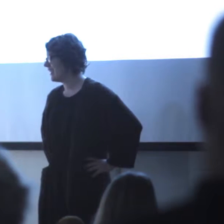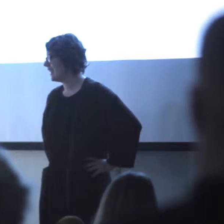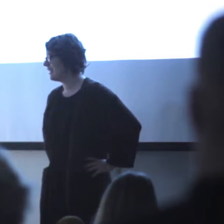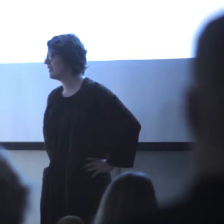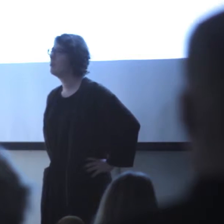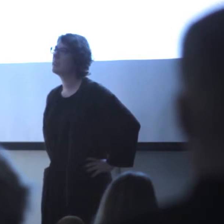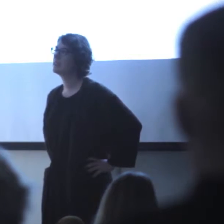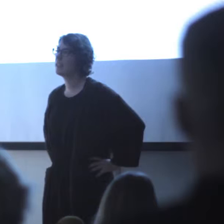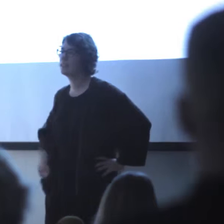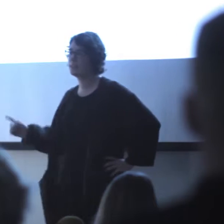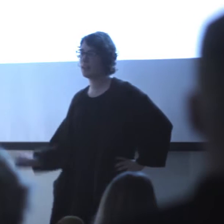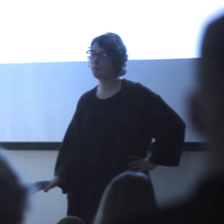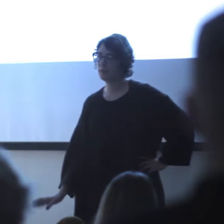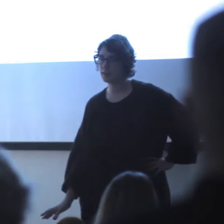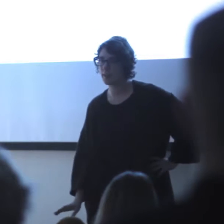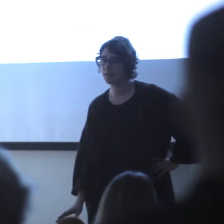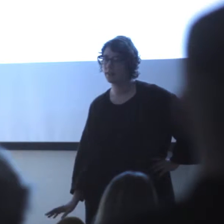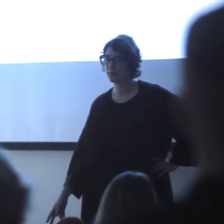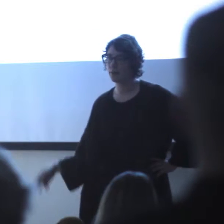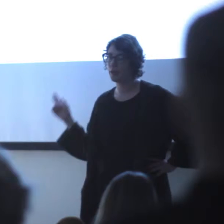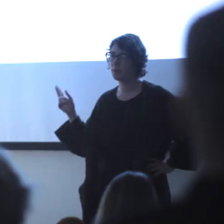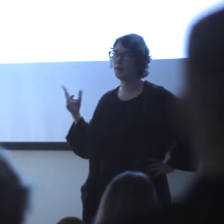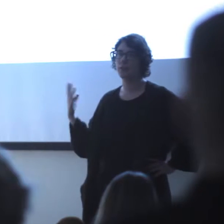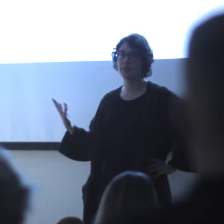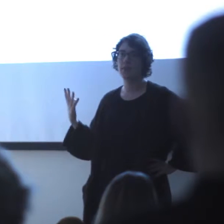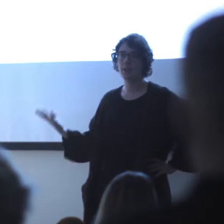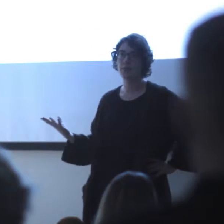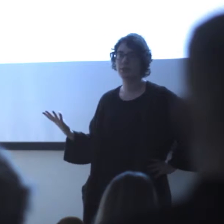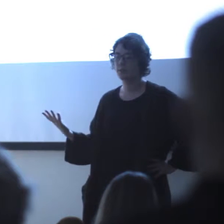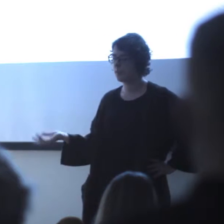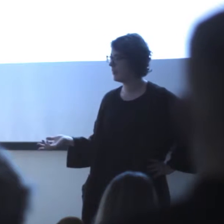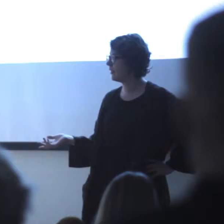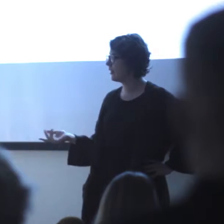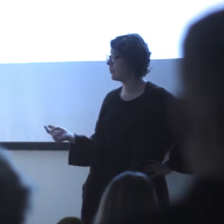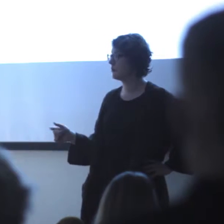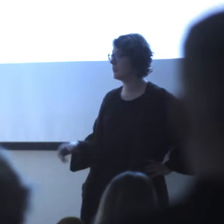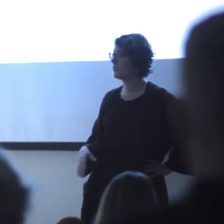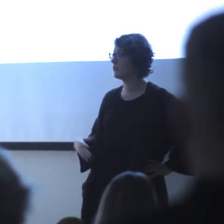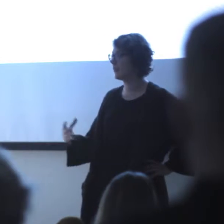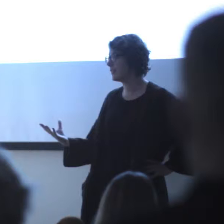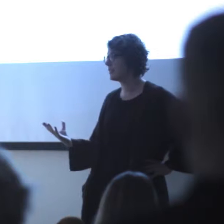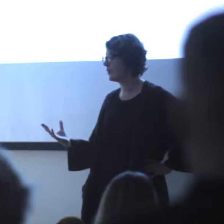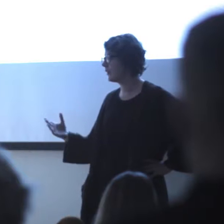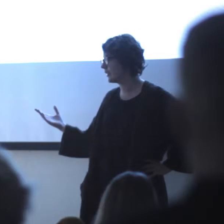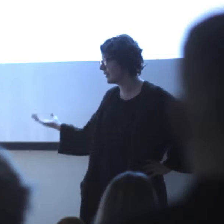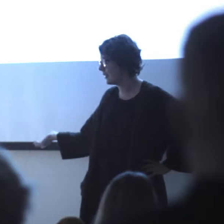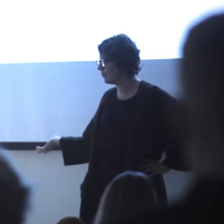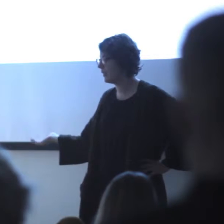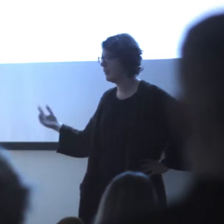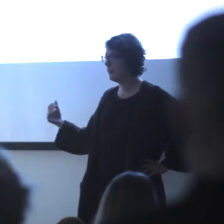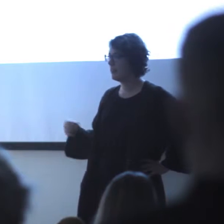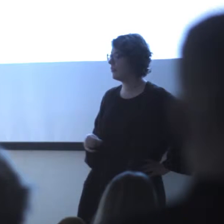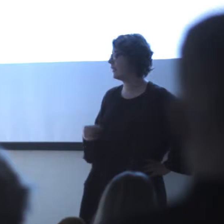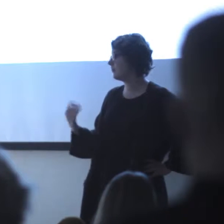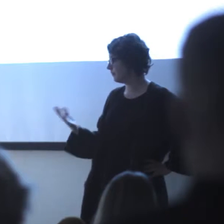Okay. And that means that since I've been a child and growing up, I've learned sign language. I've also been to a few classes with other kids like